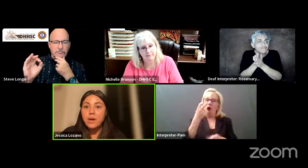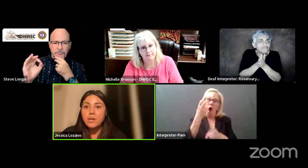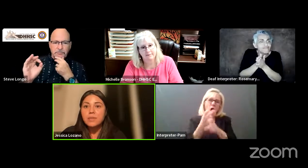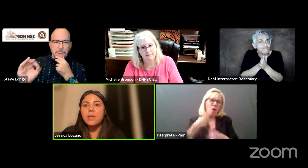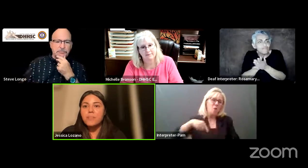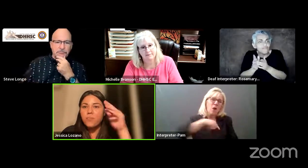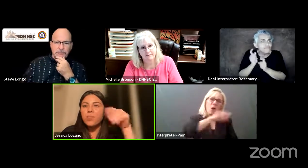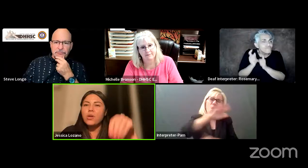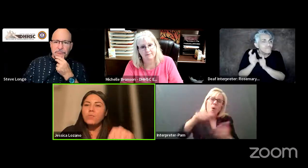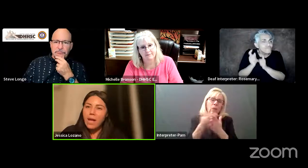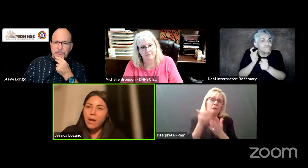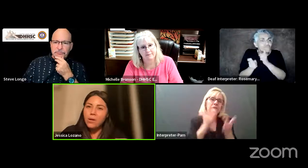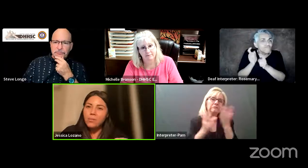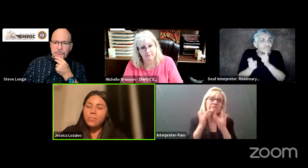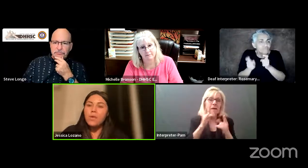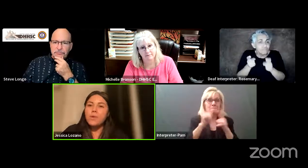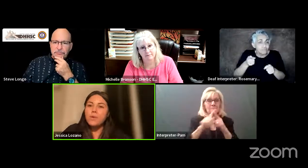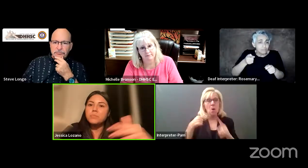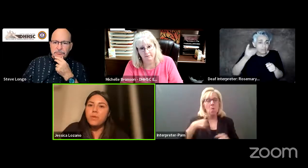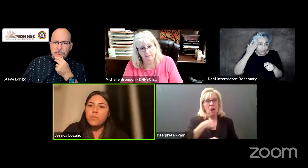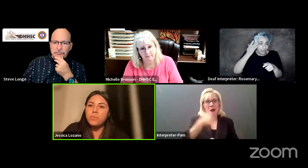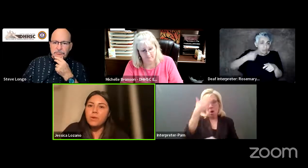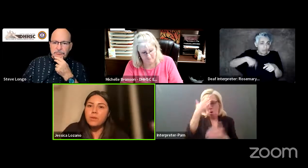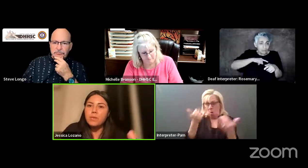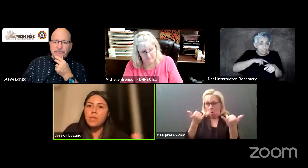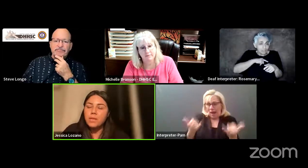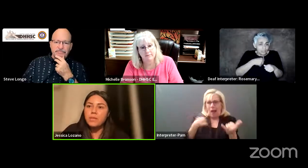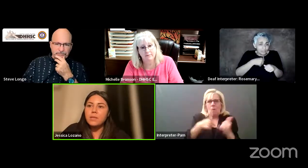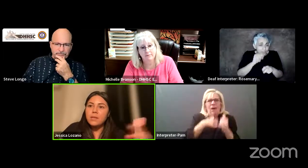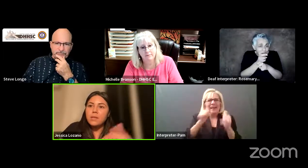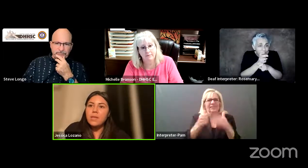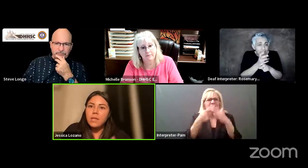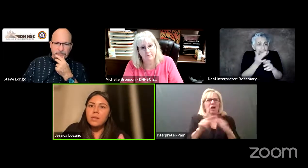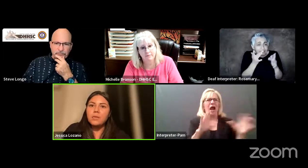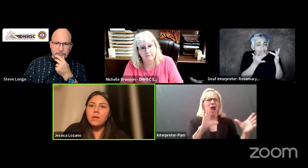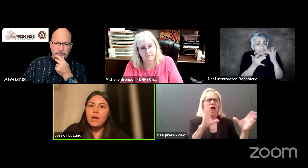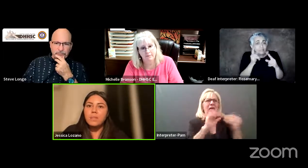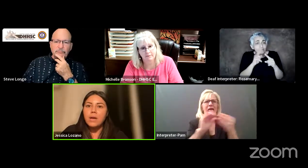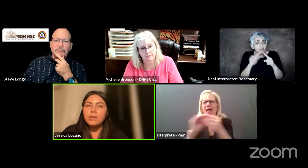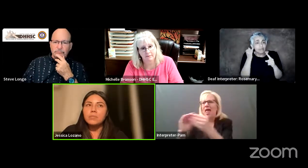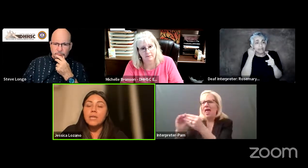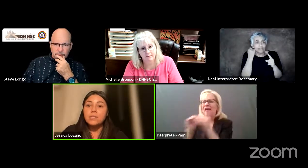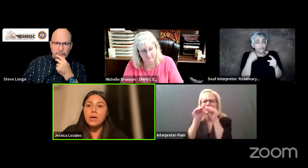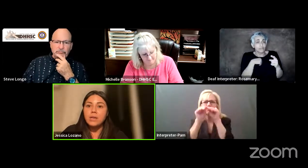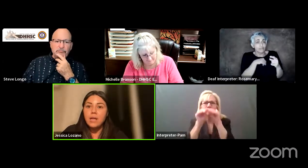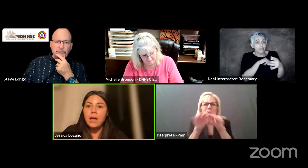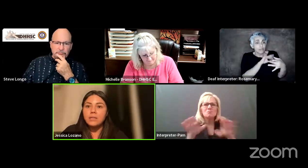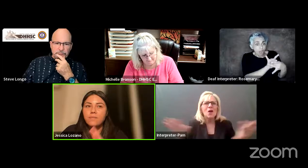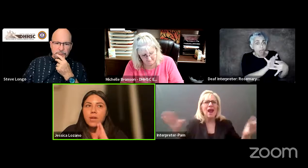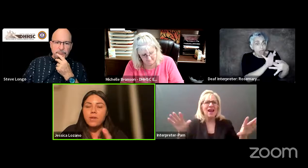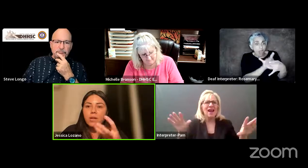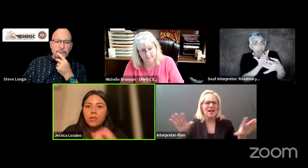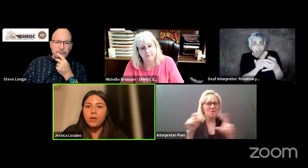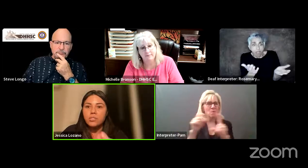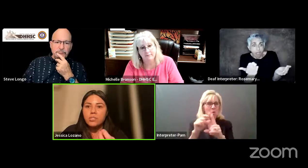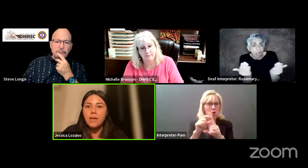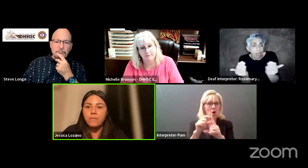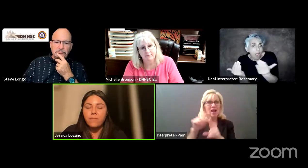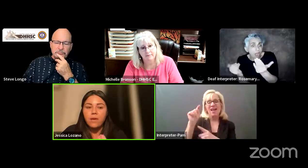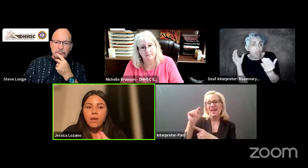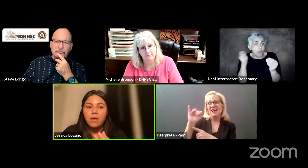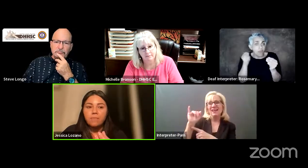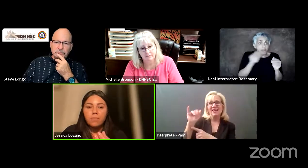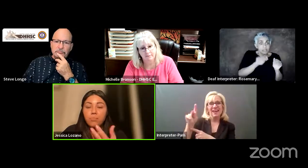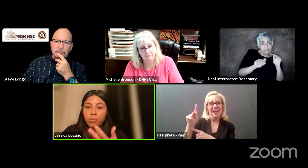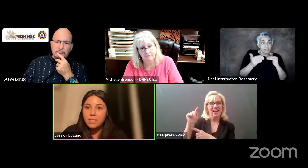us money wise, but if we know now and we can spread the word, then we can, you know, I know TikTok has a very large